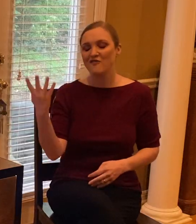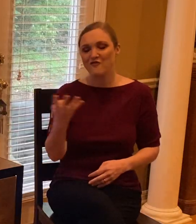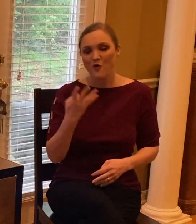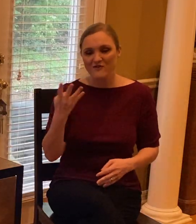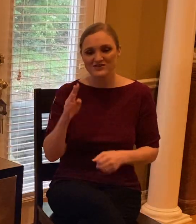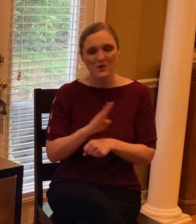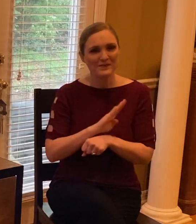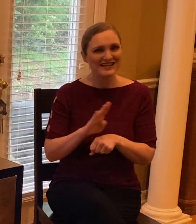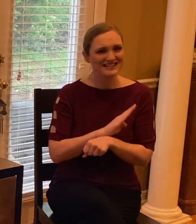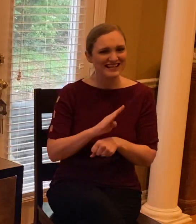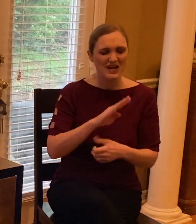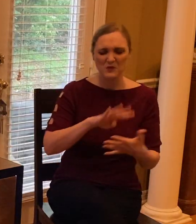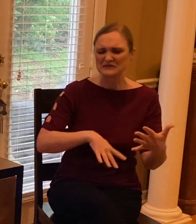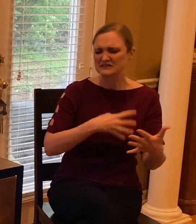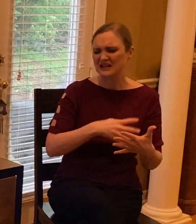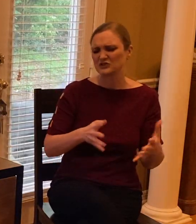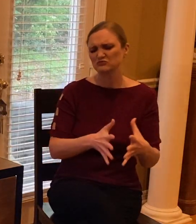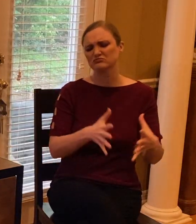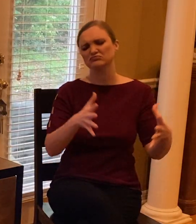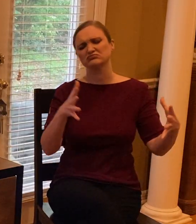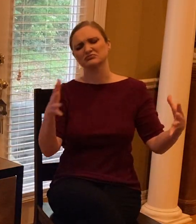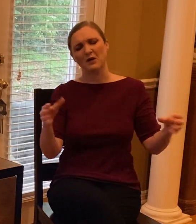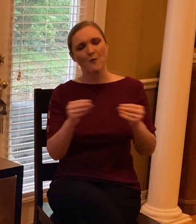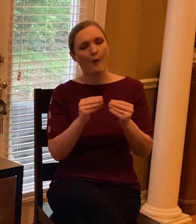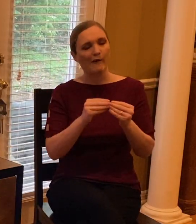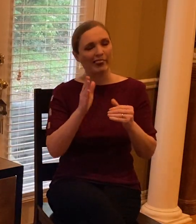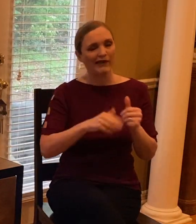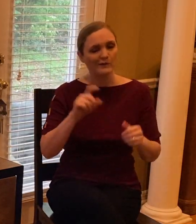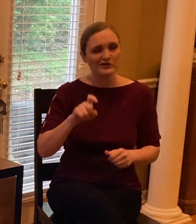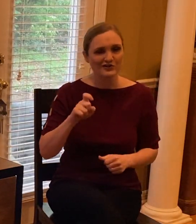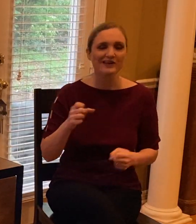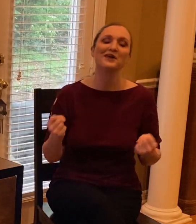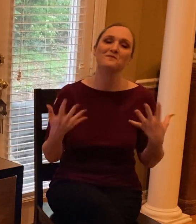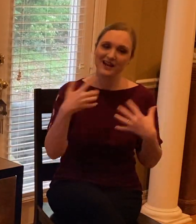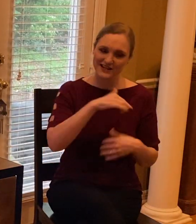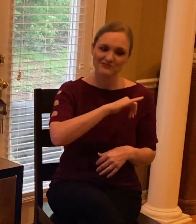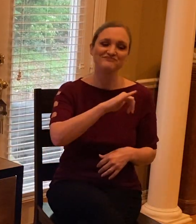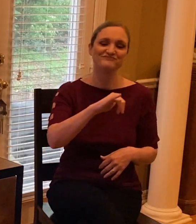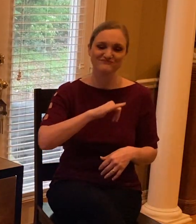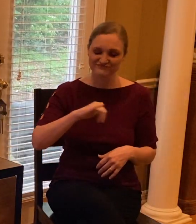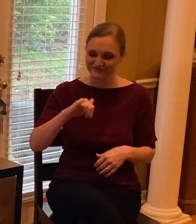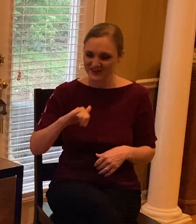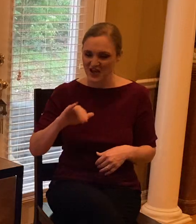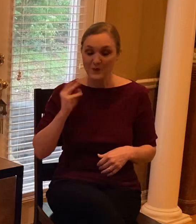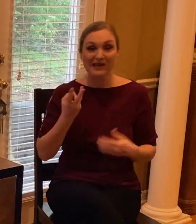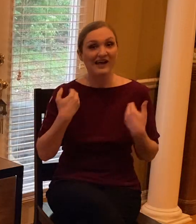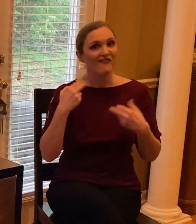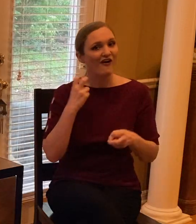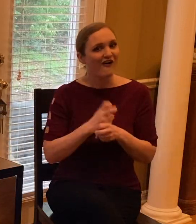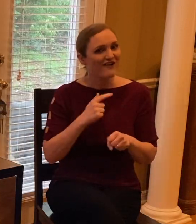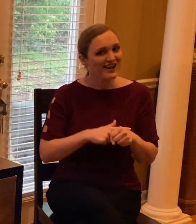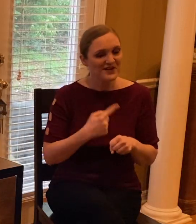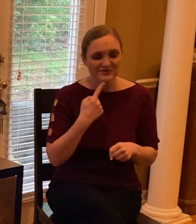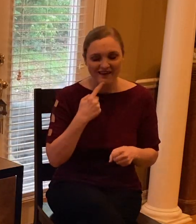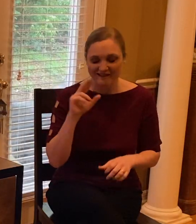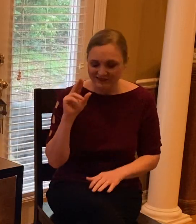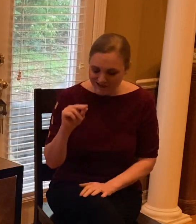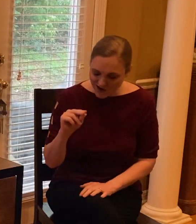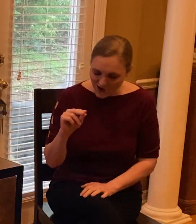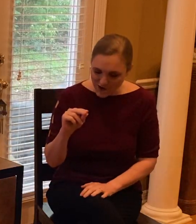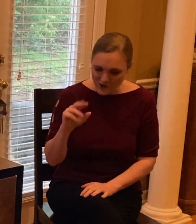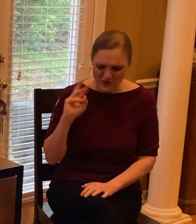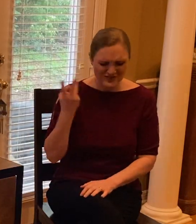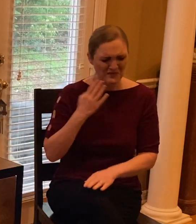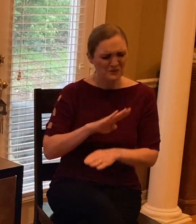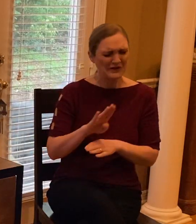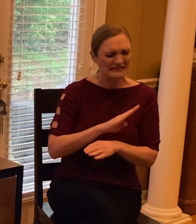we overschedule ourselves. And again, I know many of you are in the same boat. We have a hard time saying no to anything, and we're just